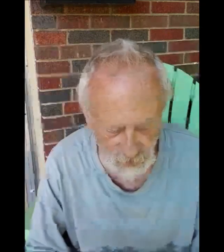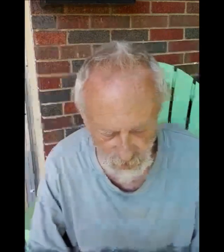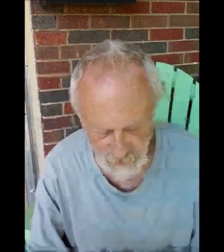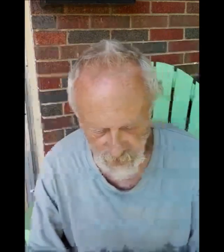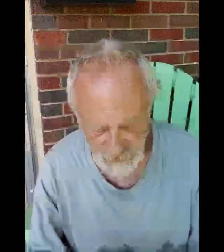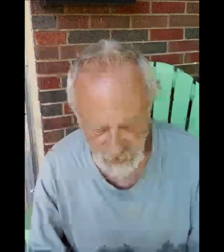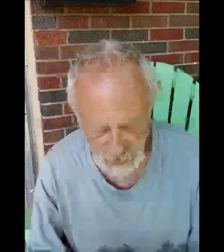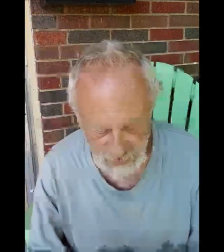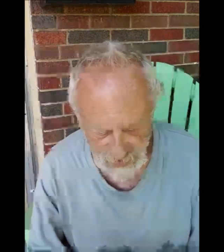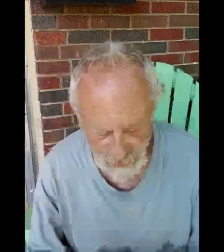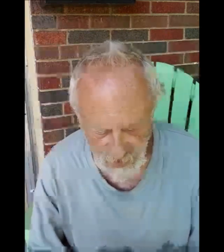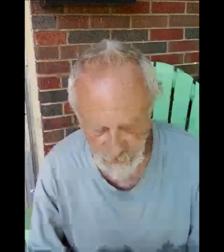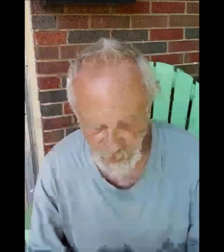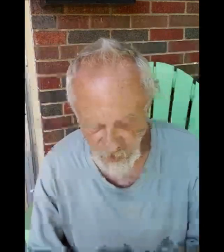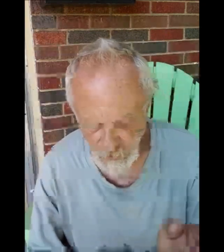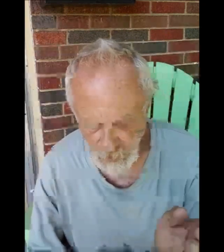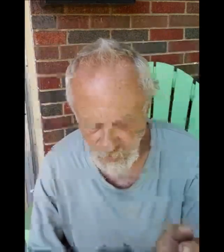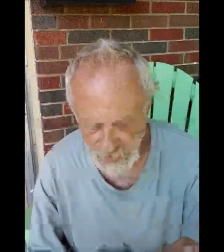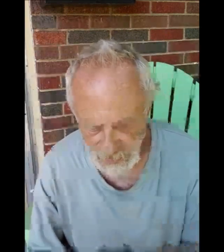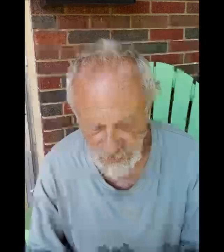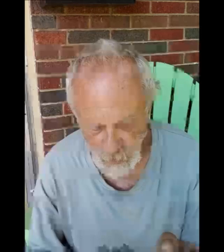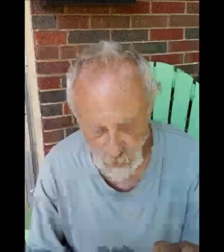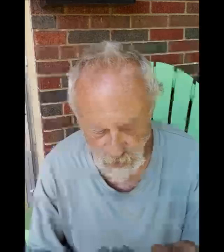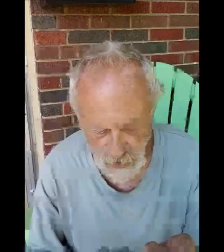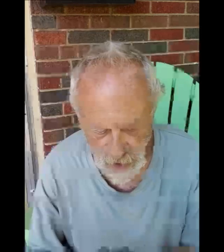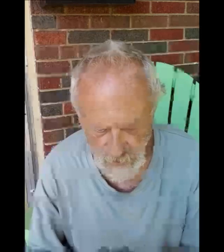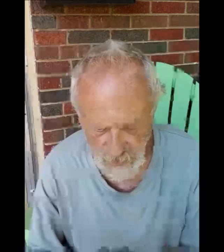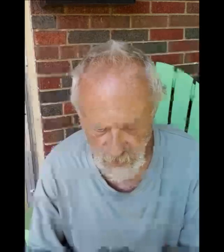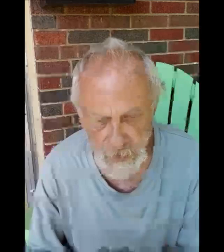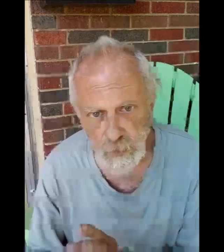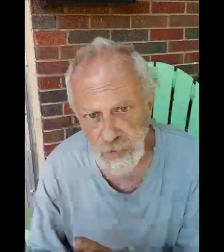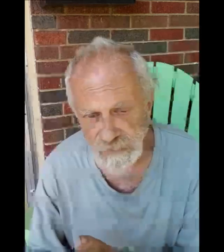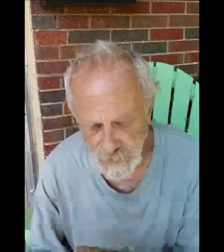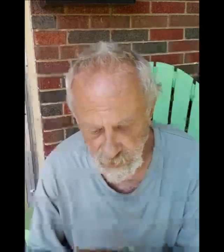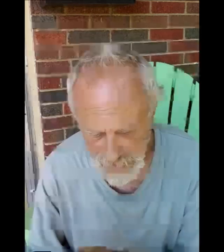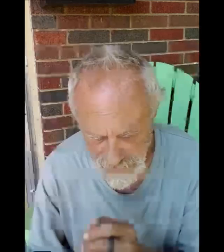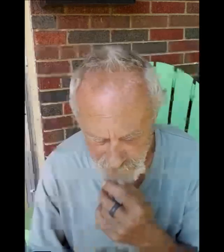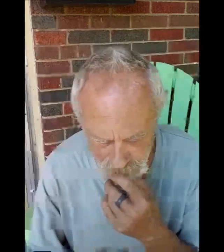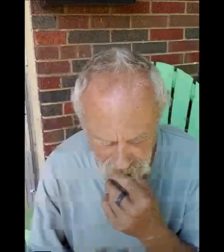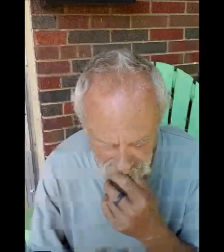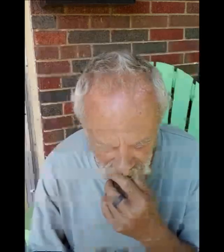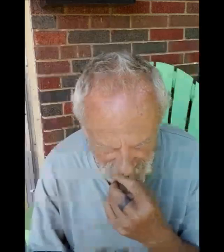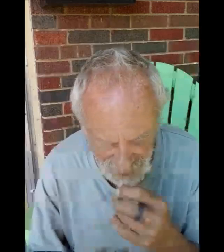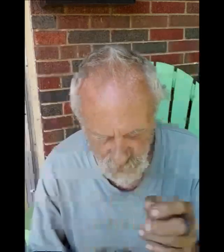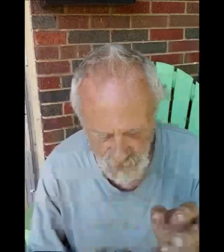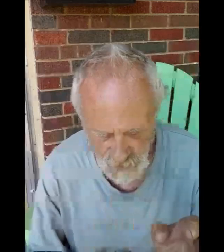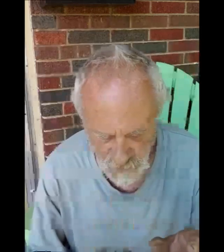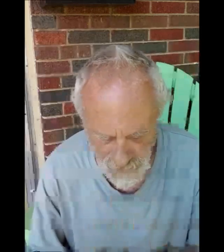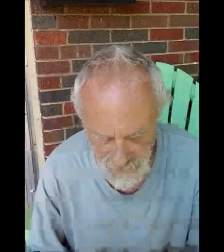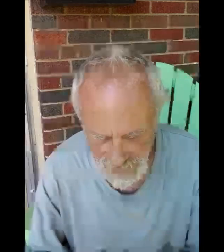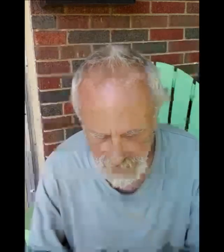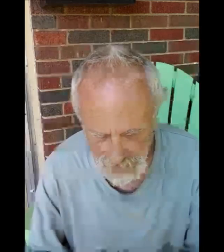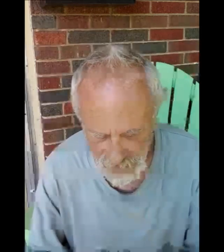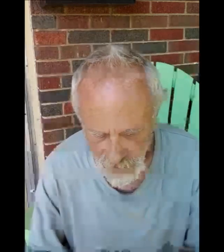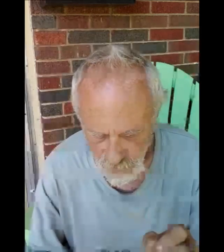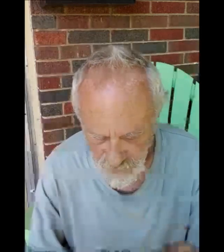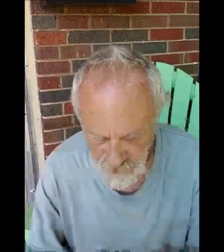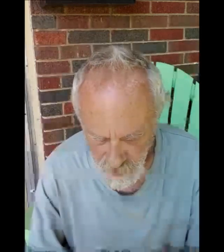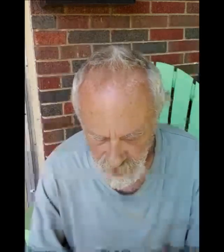in front of your chest. Keep your elbow bent and hold your arm a little away from your body. Then, with your right hand, reach out under